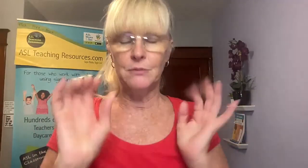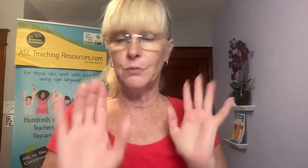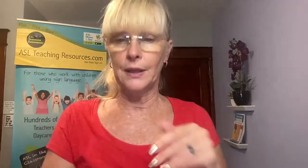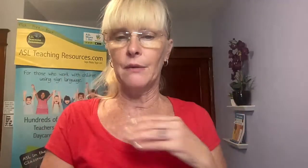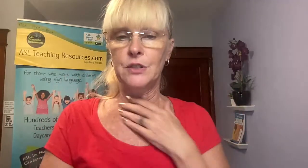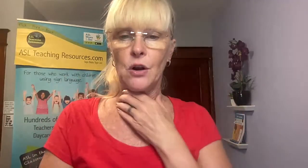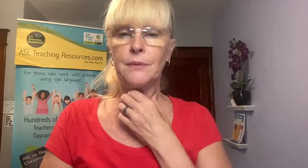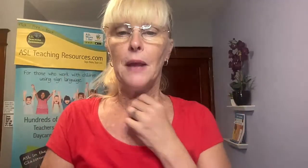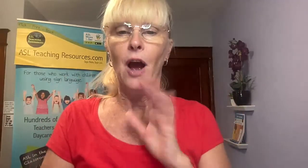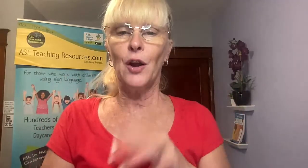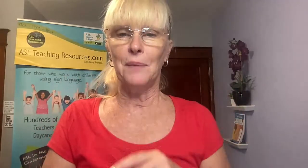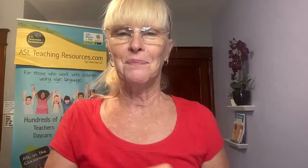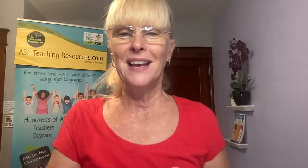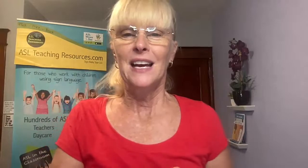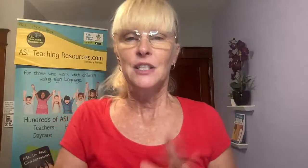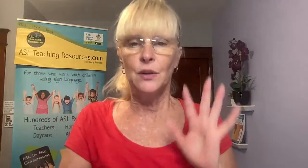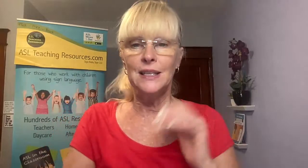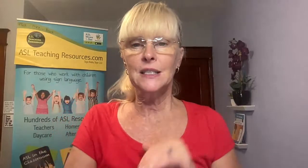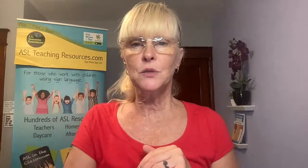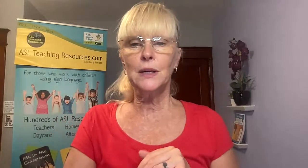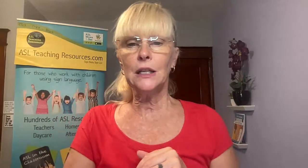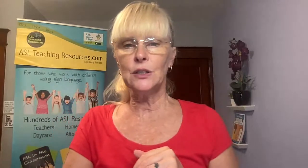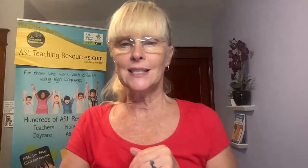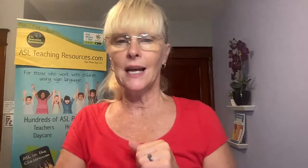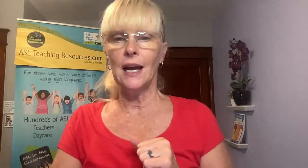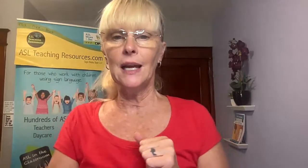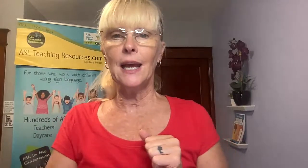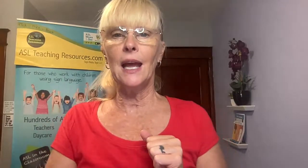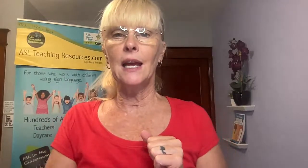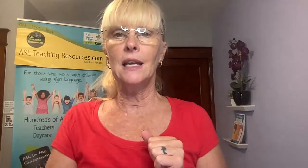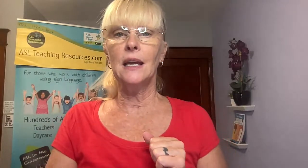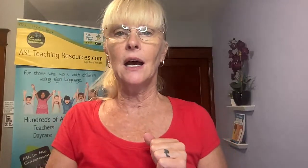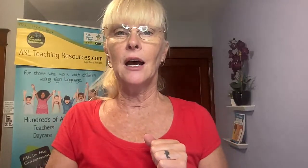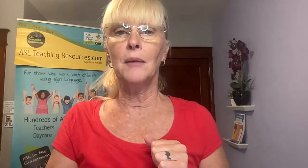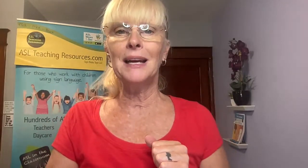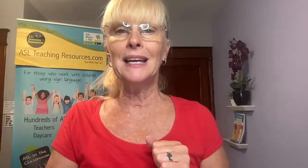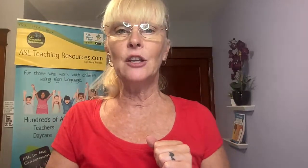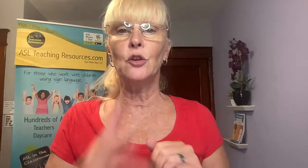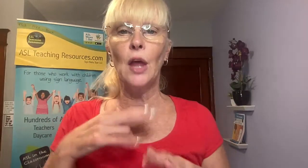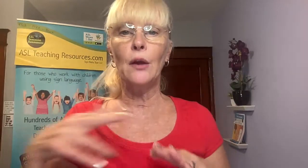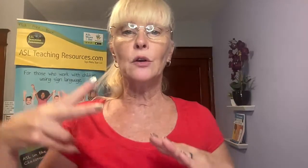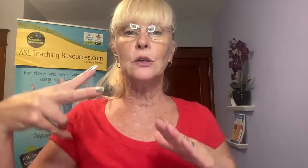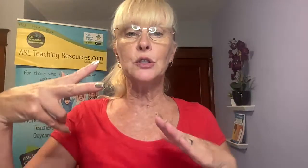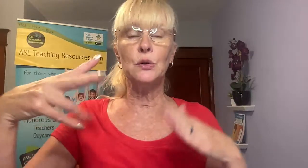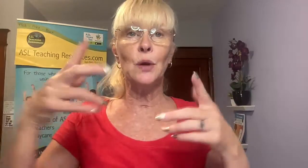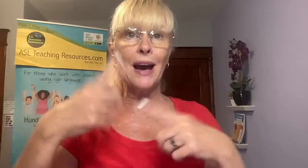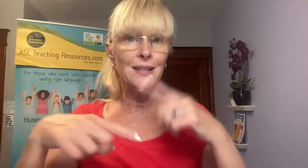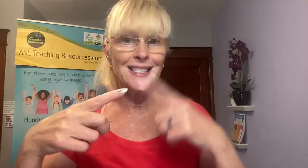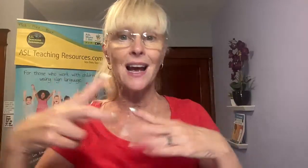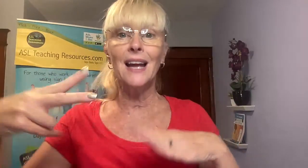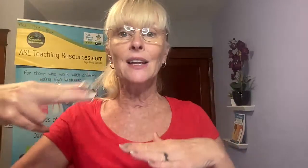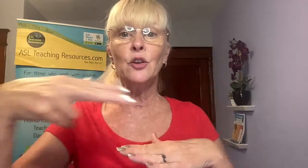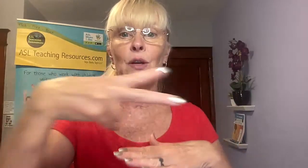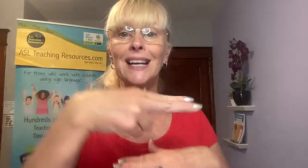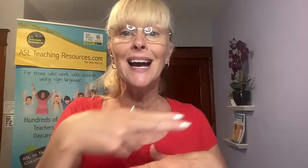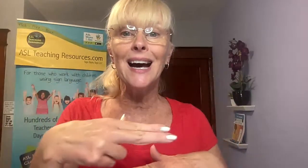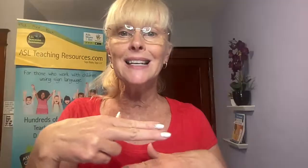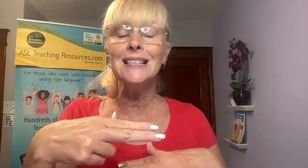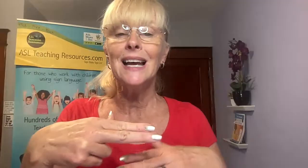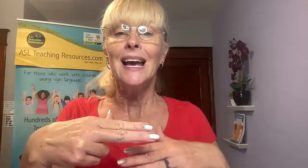Well, that was hard. Okay. So this is what it looks like. And again, they are going to how to sign. They're going to cut.